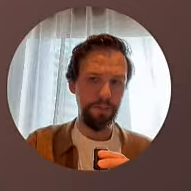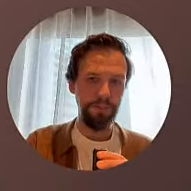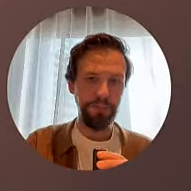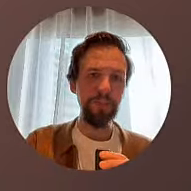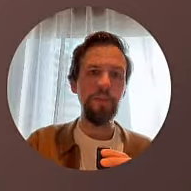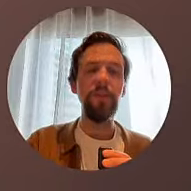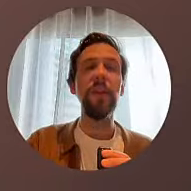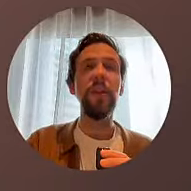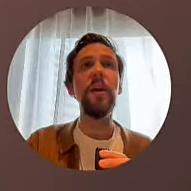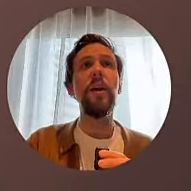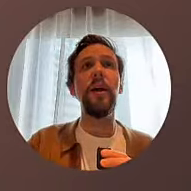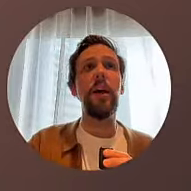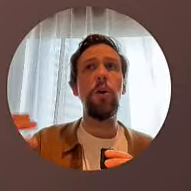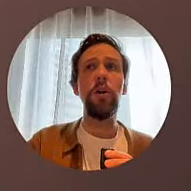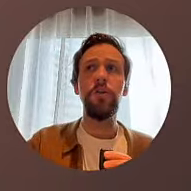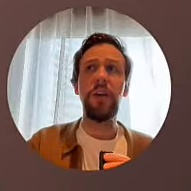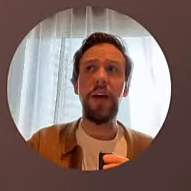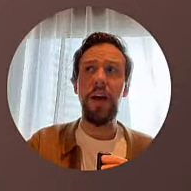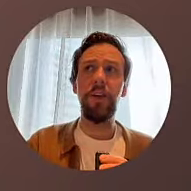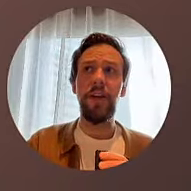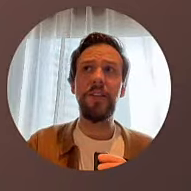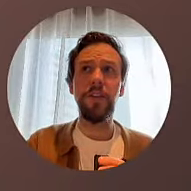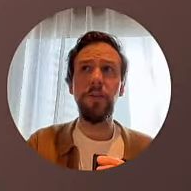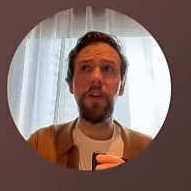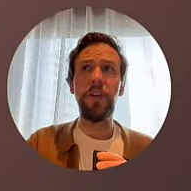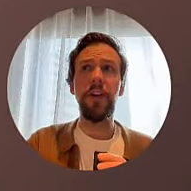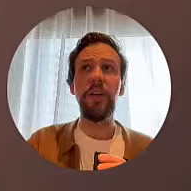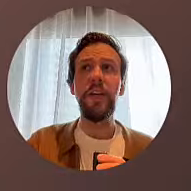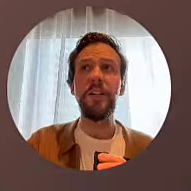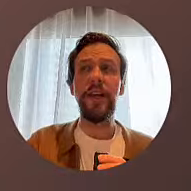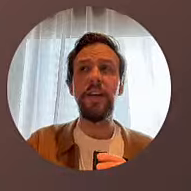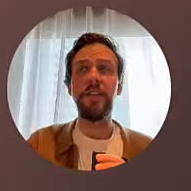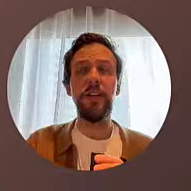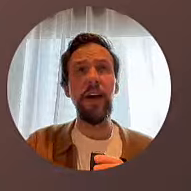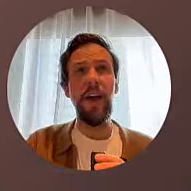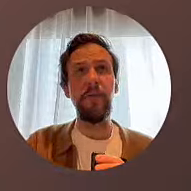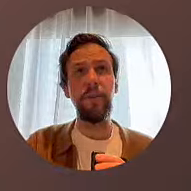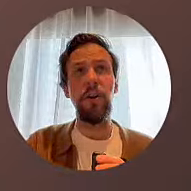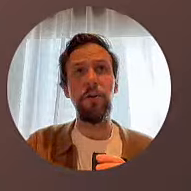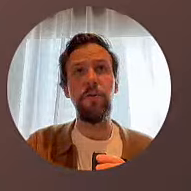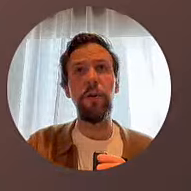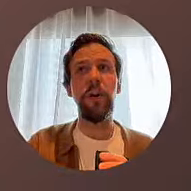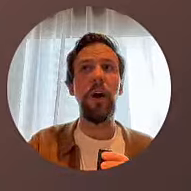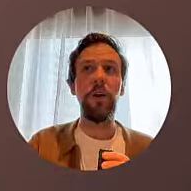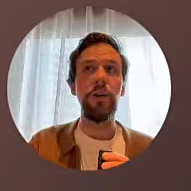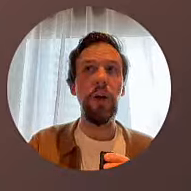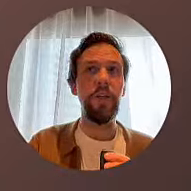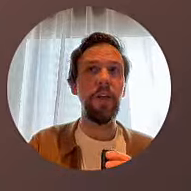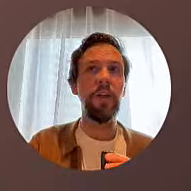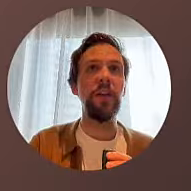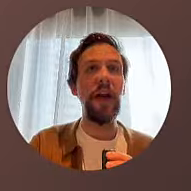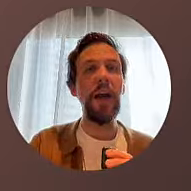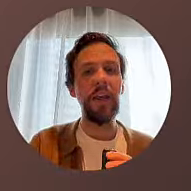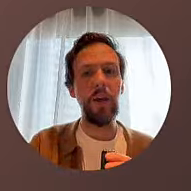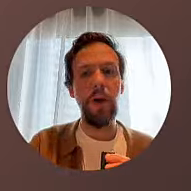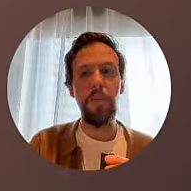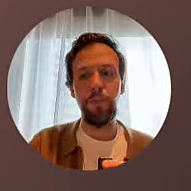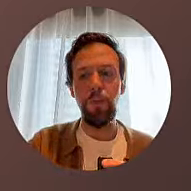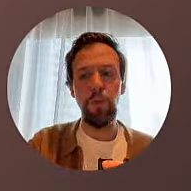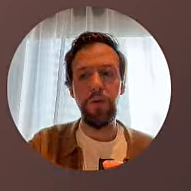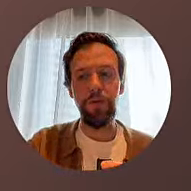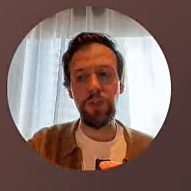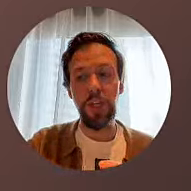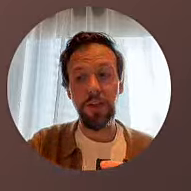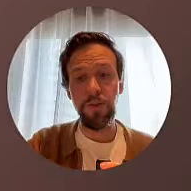insects. And all of the other accessibility settings that I have in Art of Fauna are nothing that I came